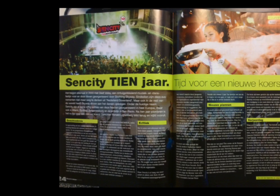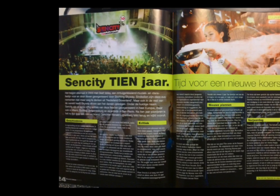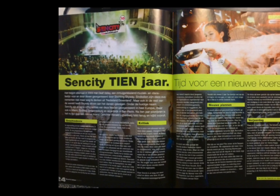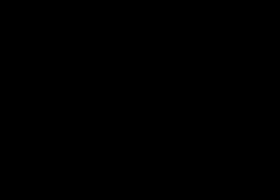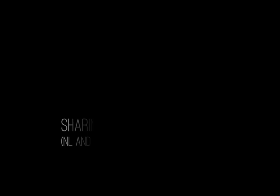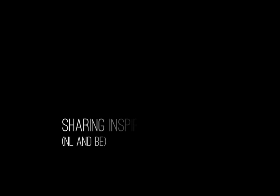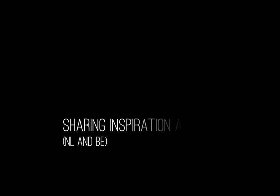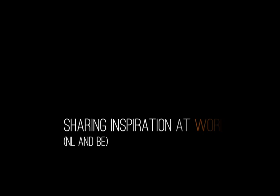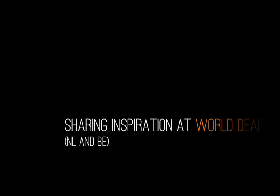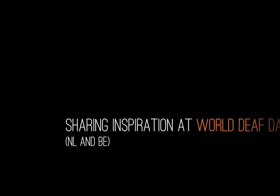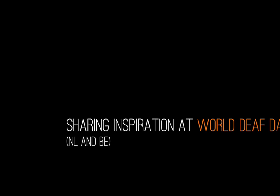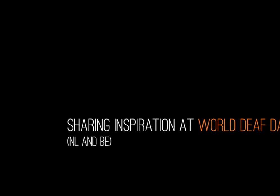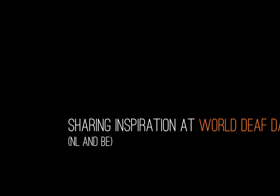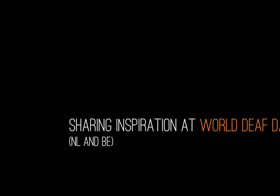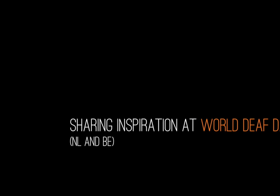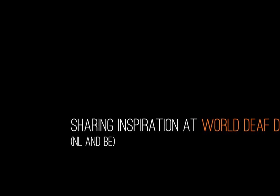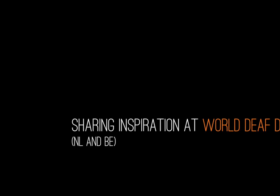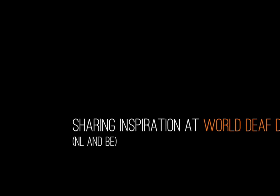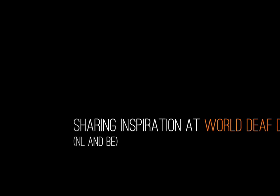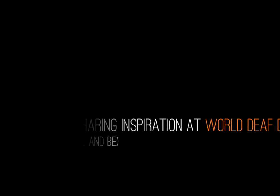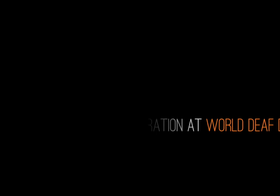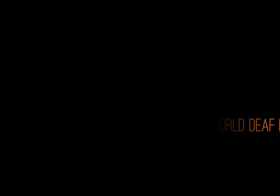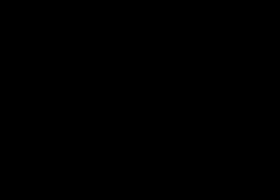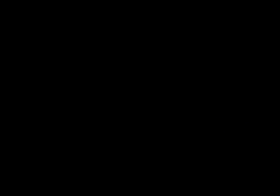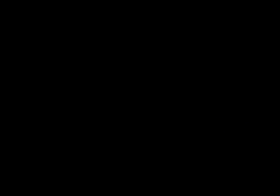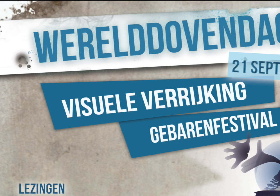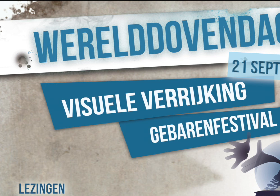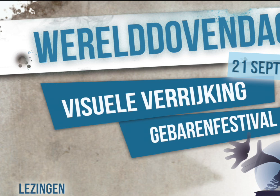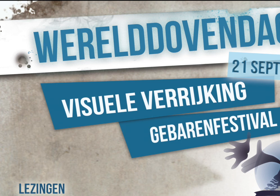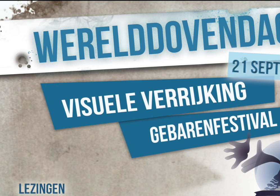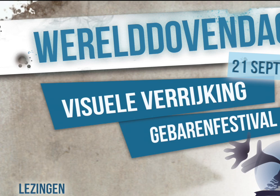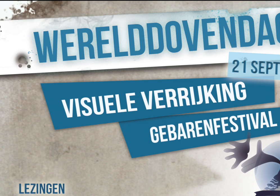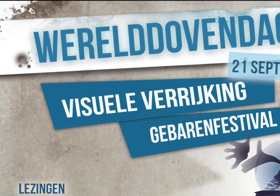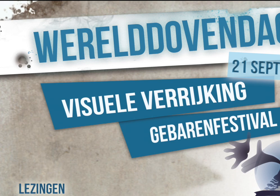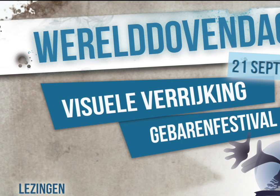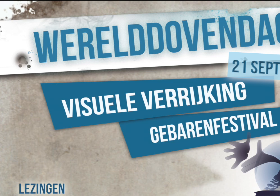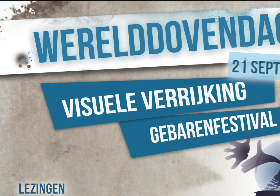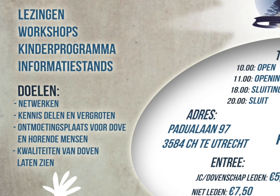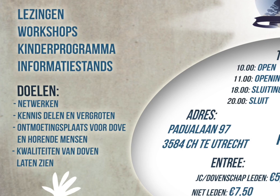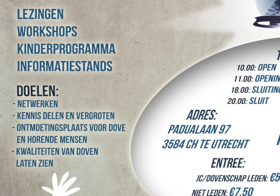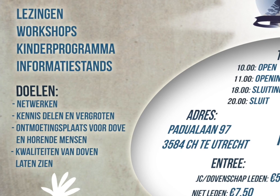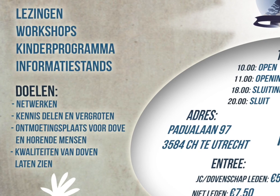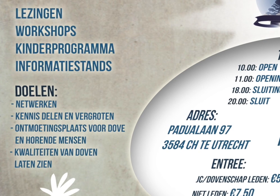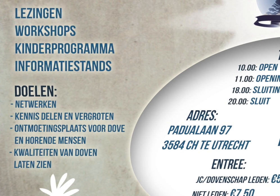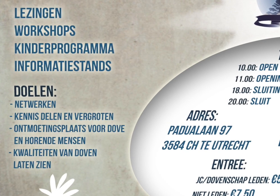Not asking for no favors, don't want your friendly deeds. Don't try to be my savior, I bite that hand that feeds.